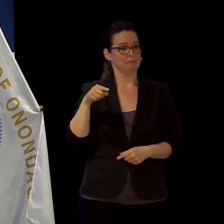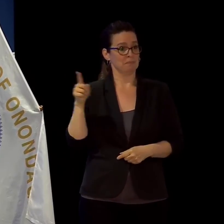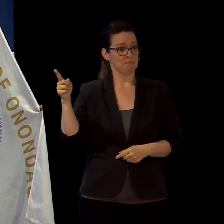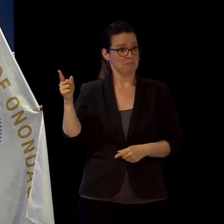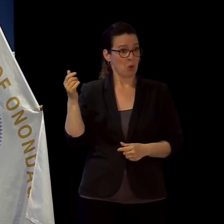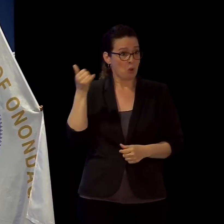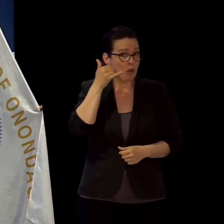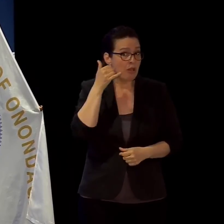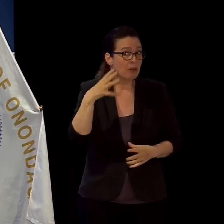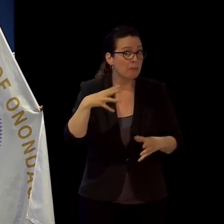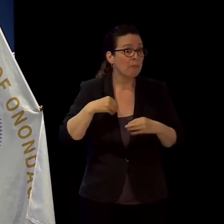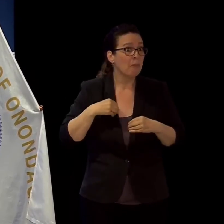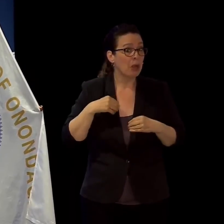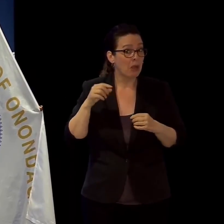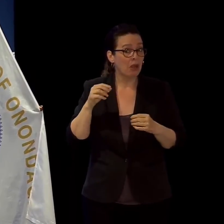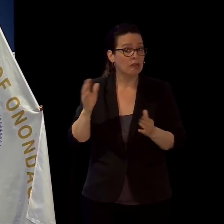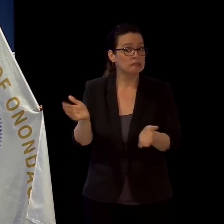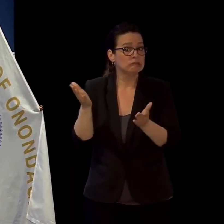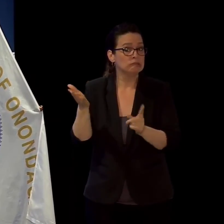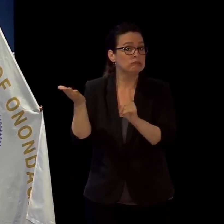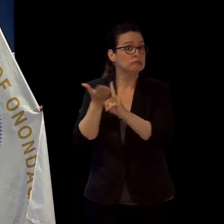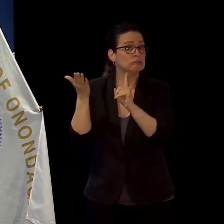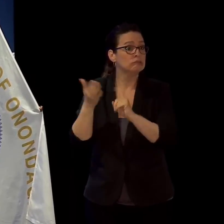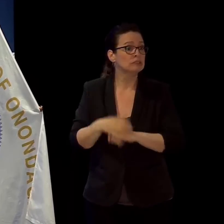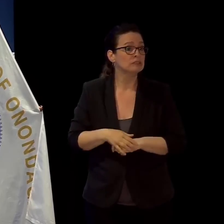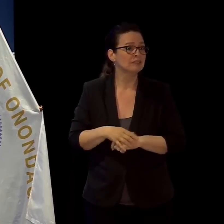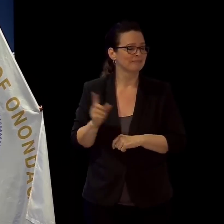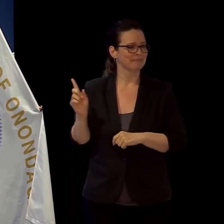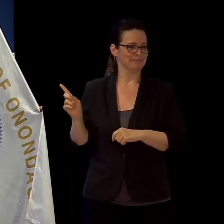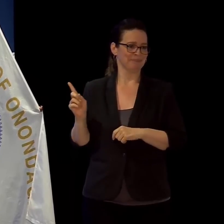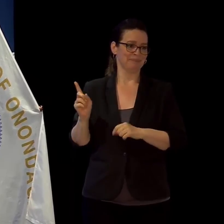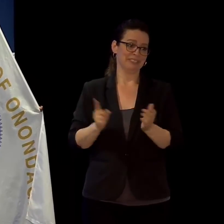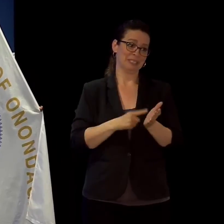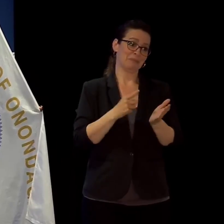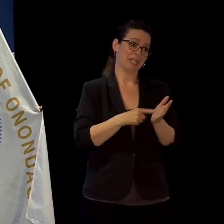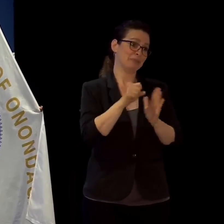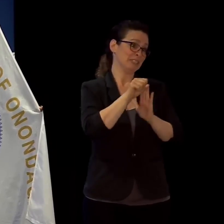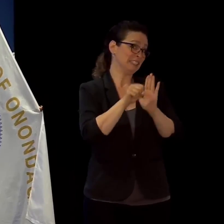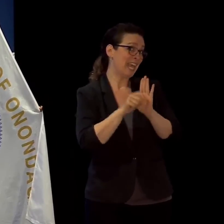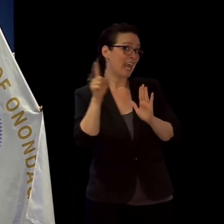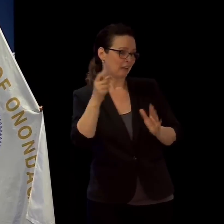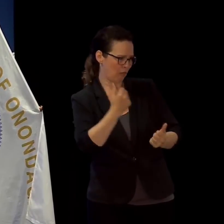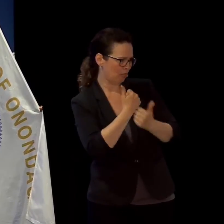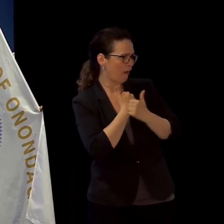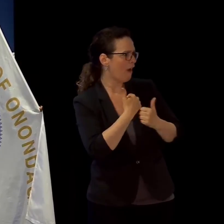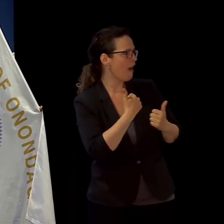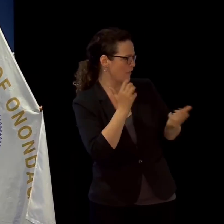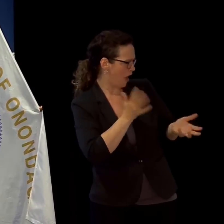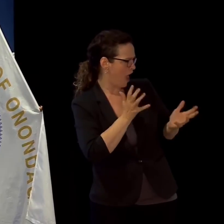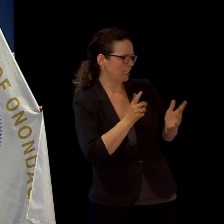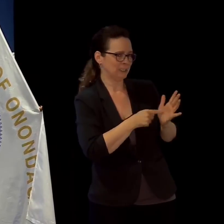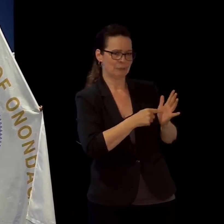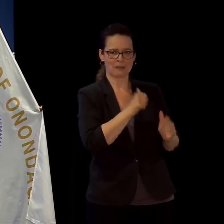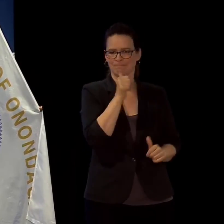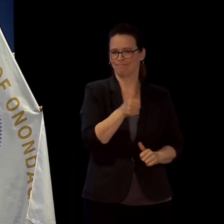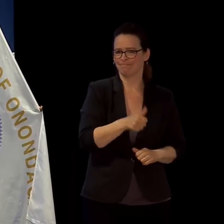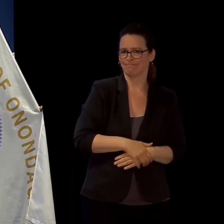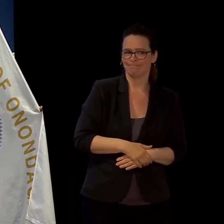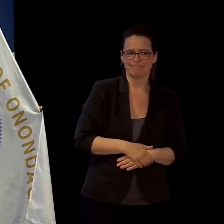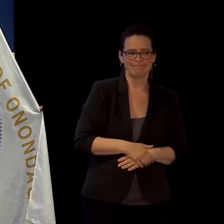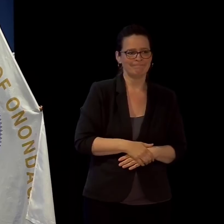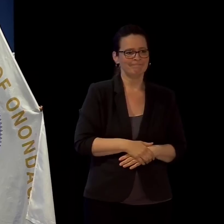days, that's for sure. But the I think I do. I think we'll figure out a way. It may be different. It may be limited. But